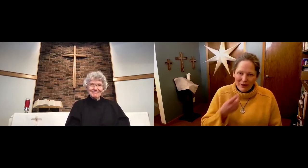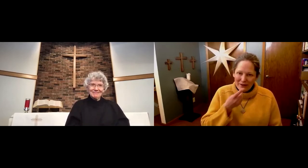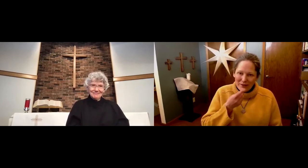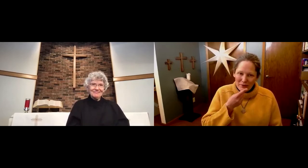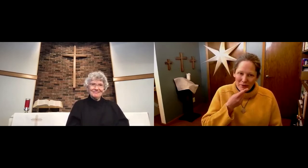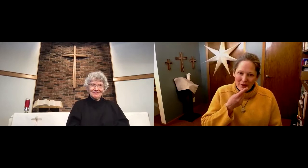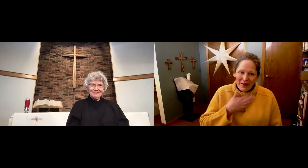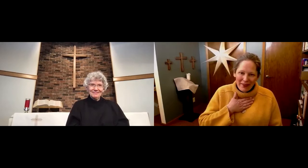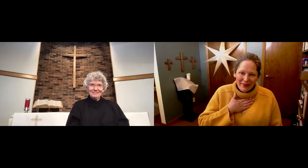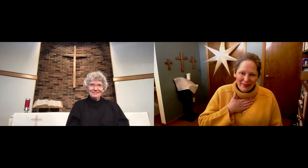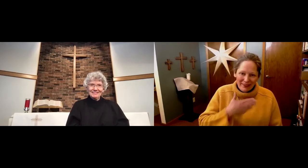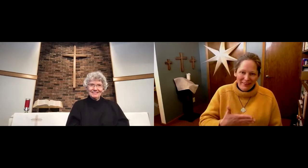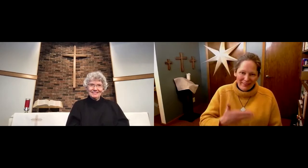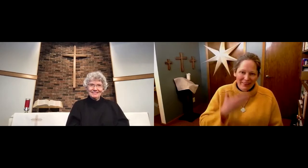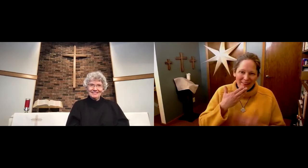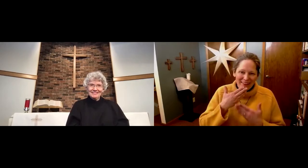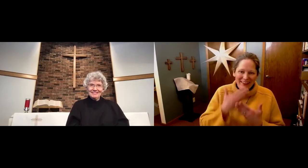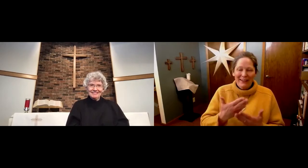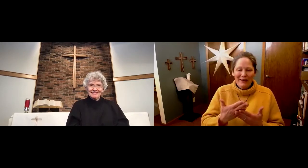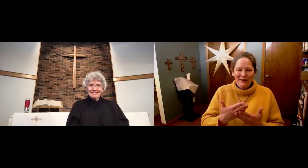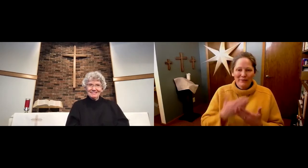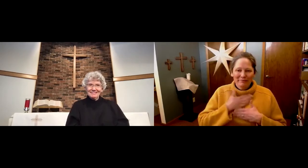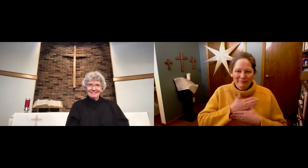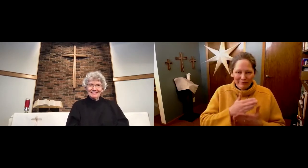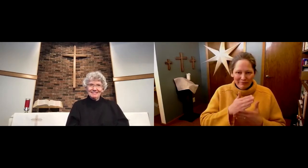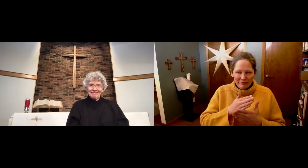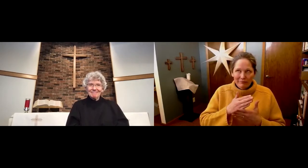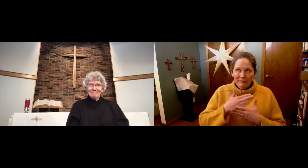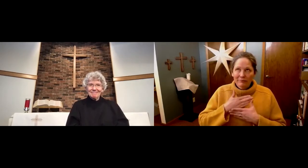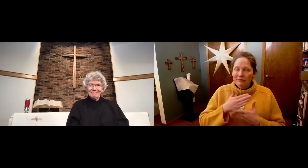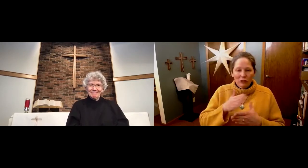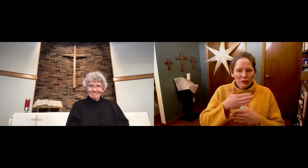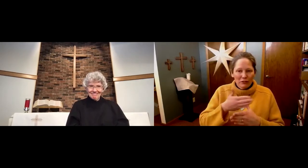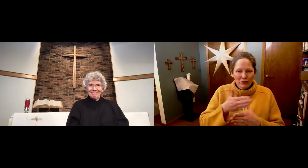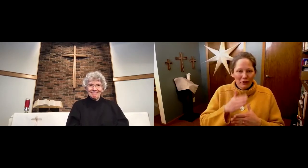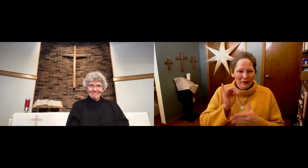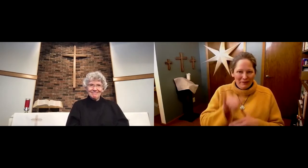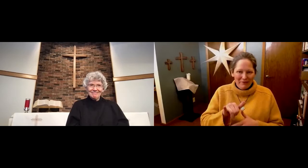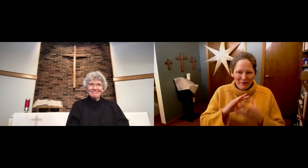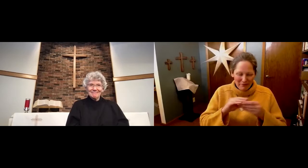Pastor Michelle's saying, wow, thank you, Dorothy, for sharing that.